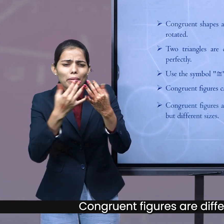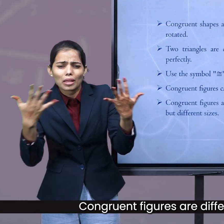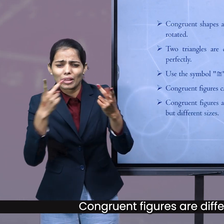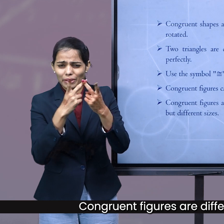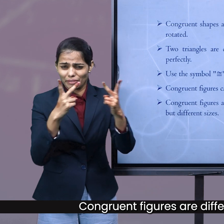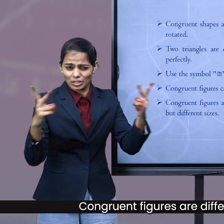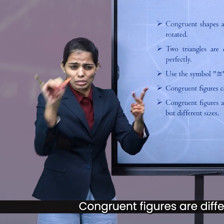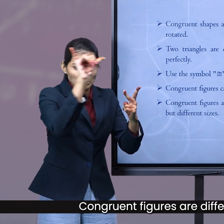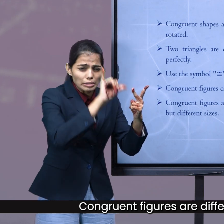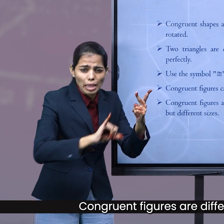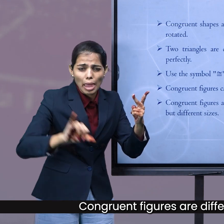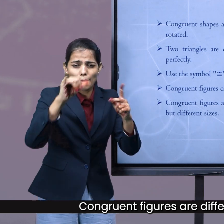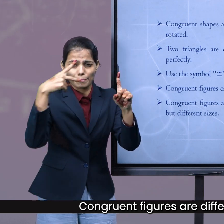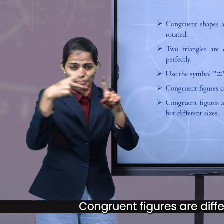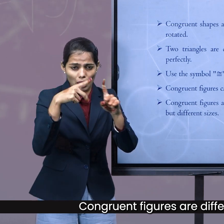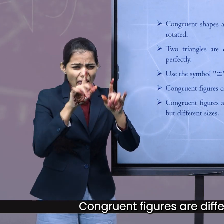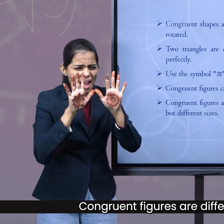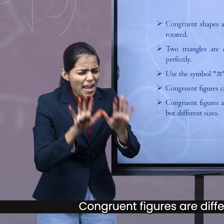Congruent figures are different from similar figures